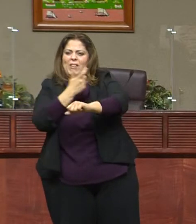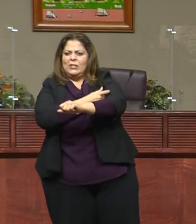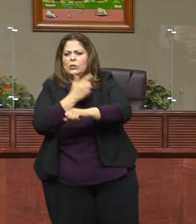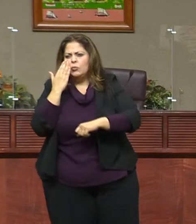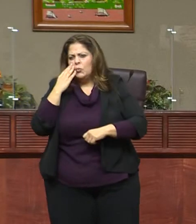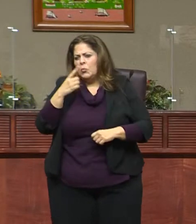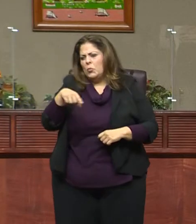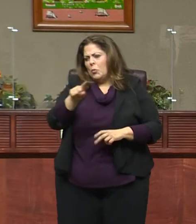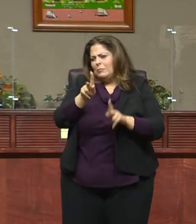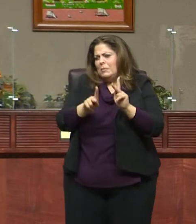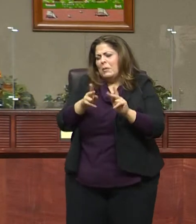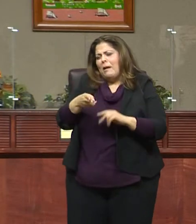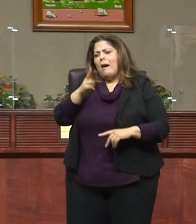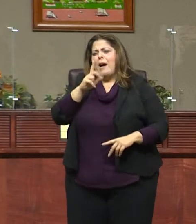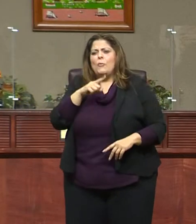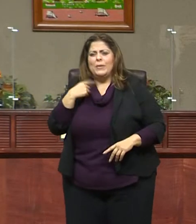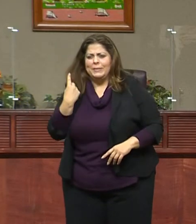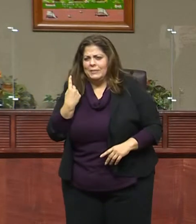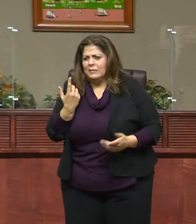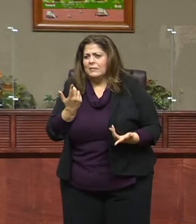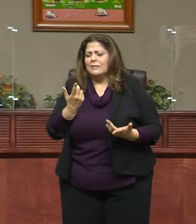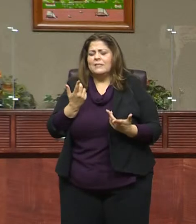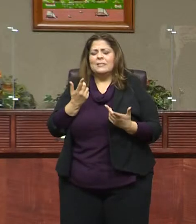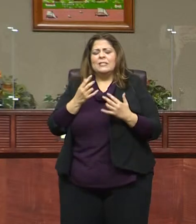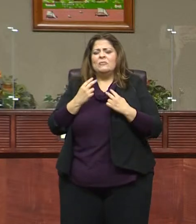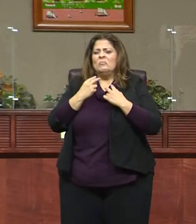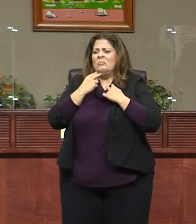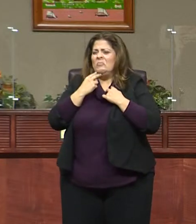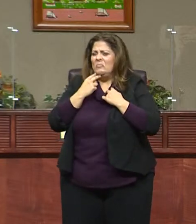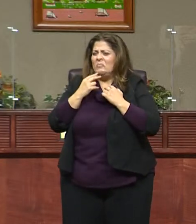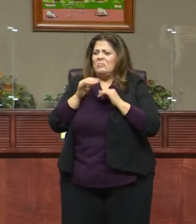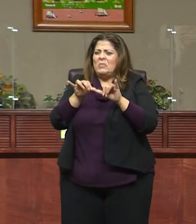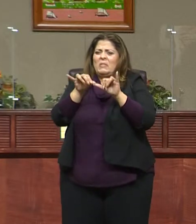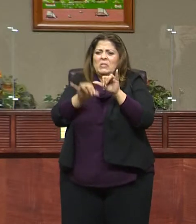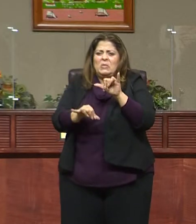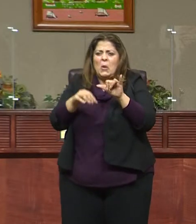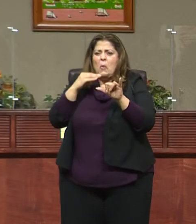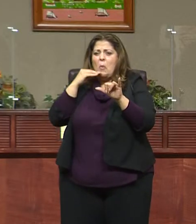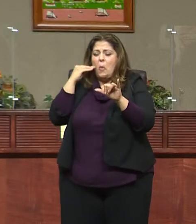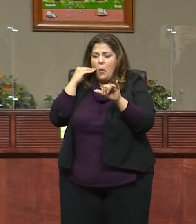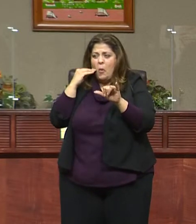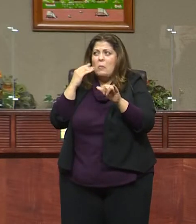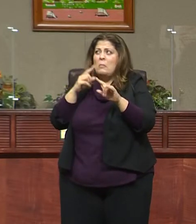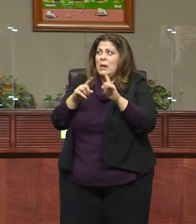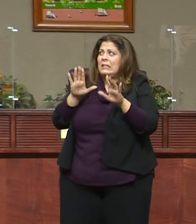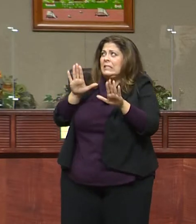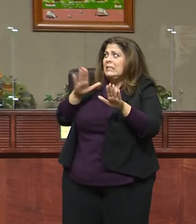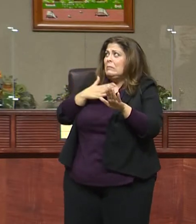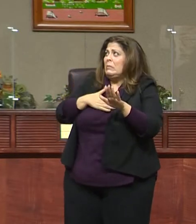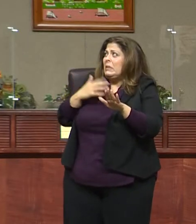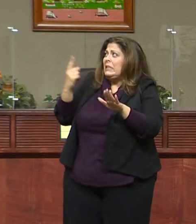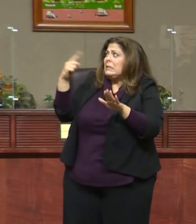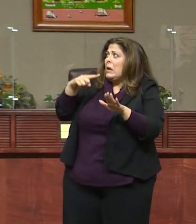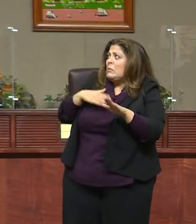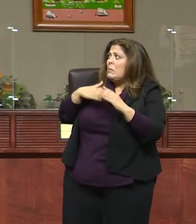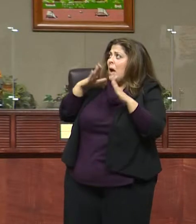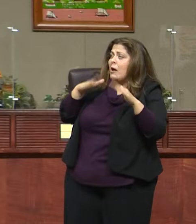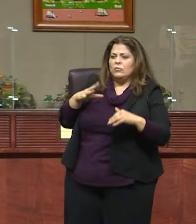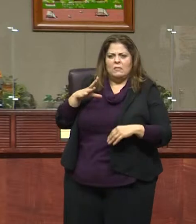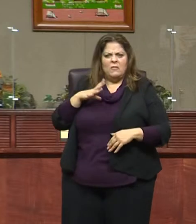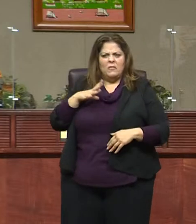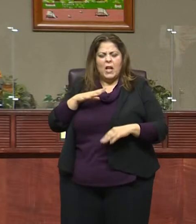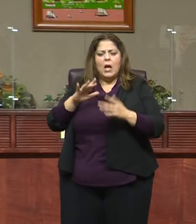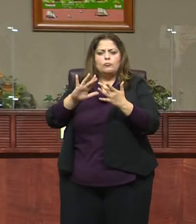high-risk individuals and you want to get inoculated right in your home, you can sign up through the state's